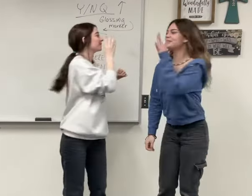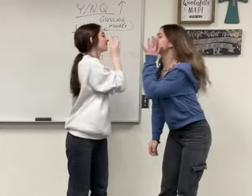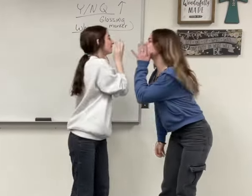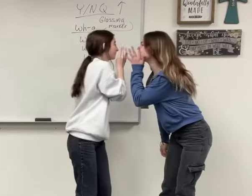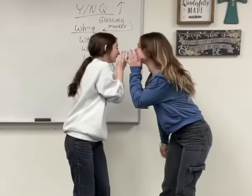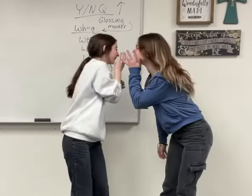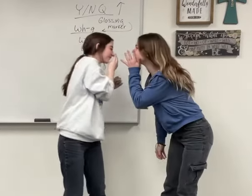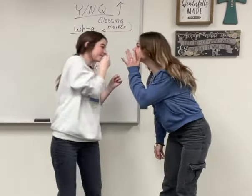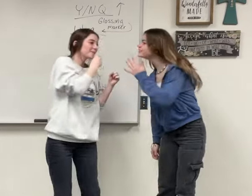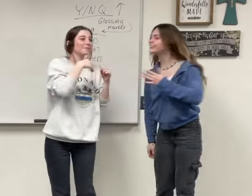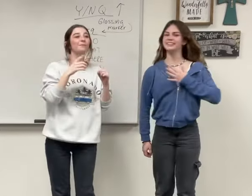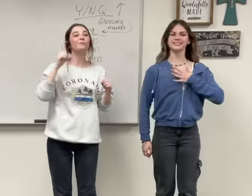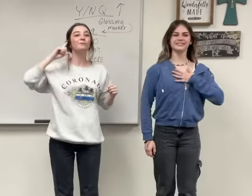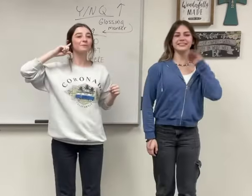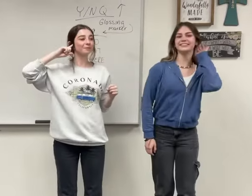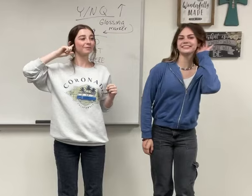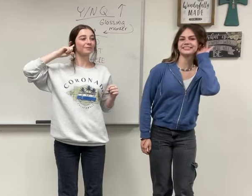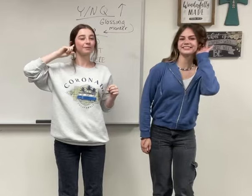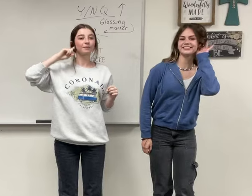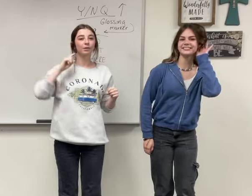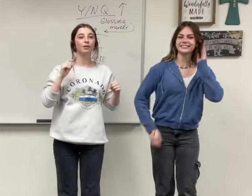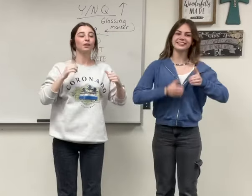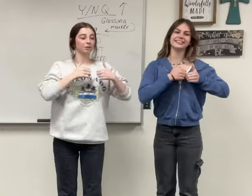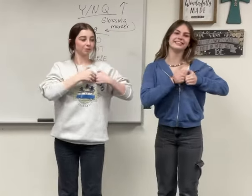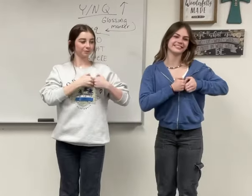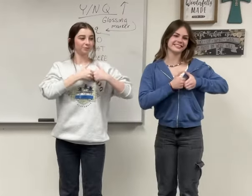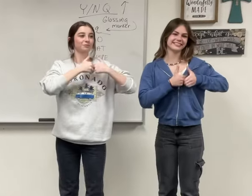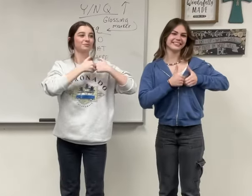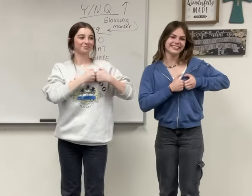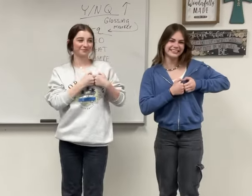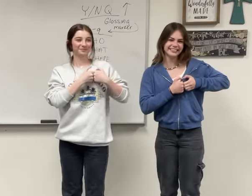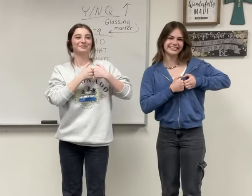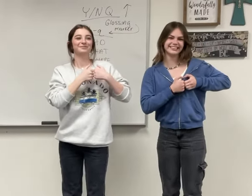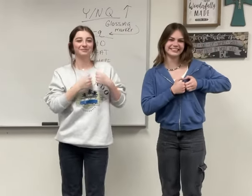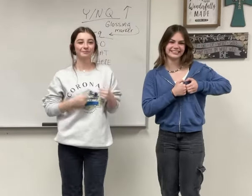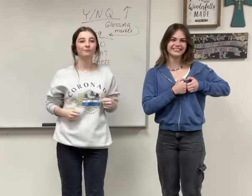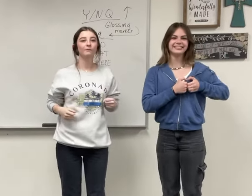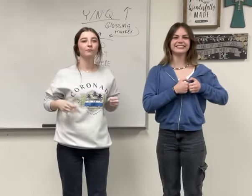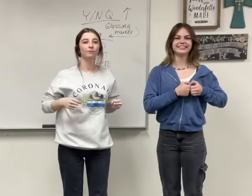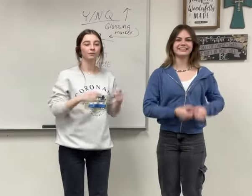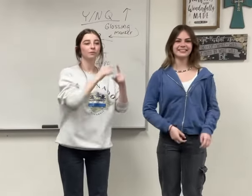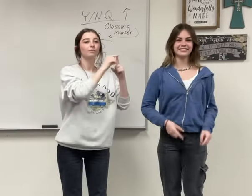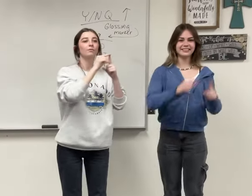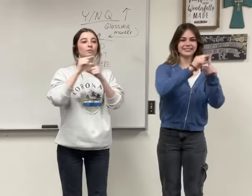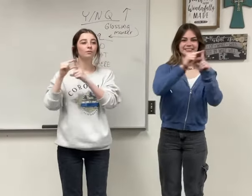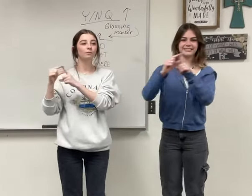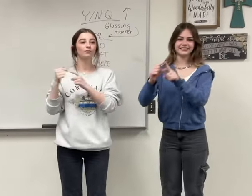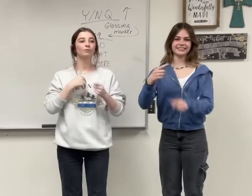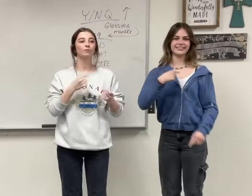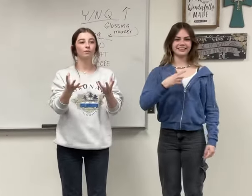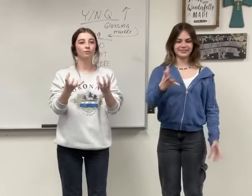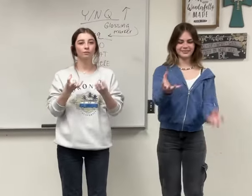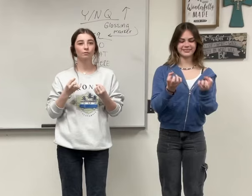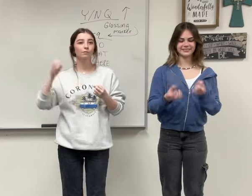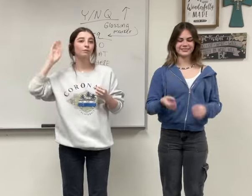Whisper in my ear, maybe The words I want to